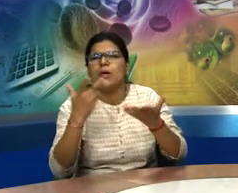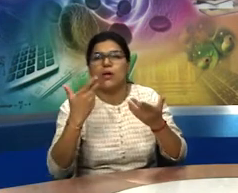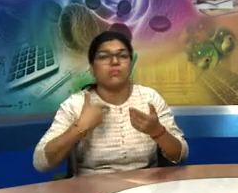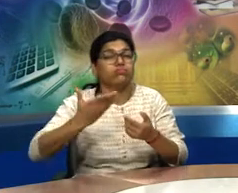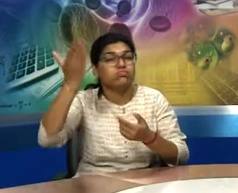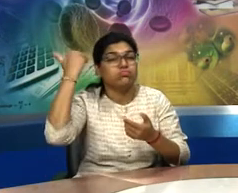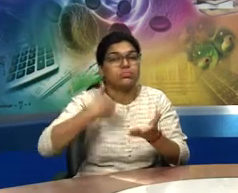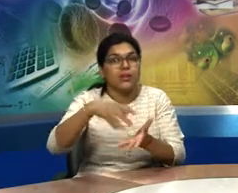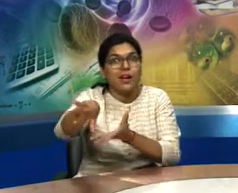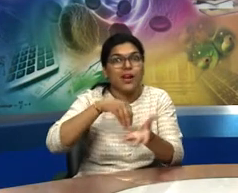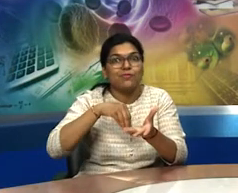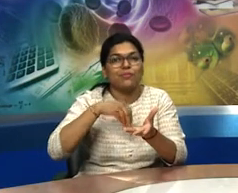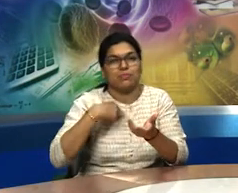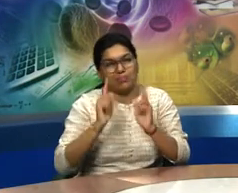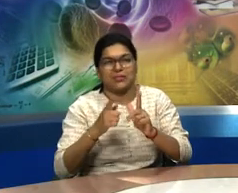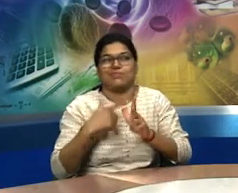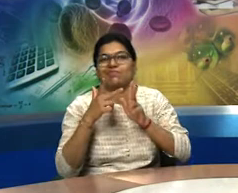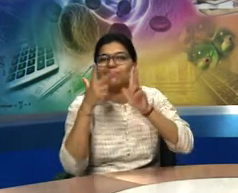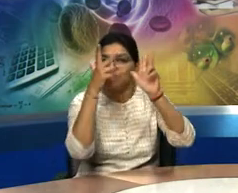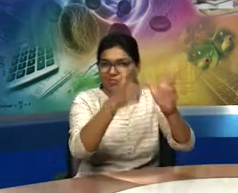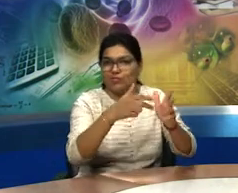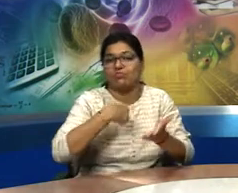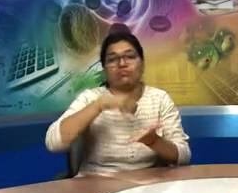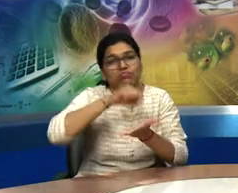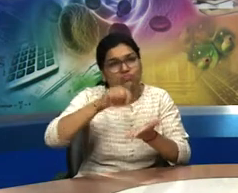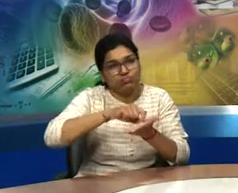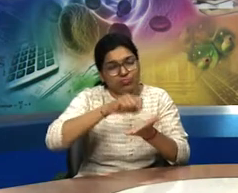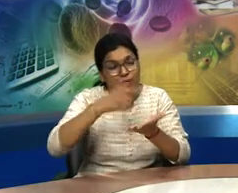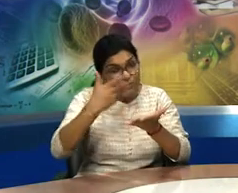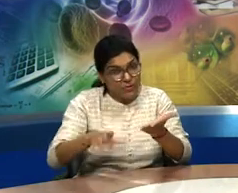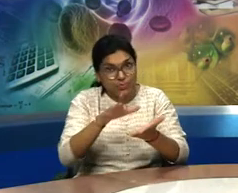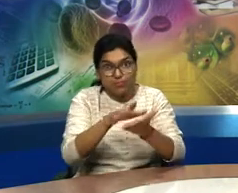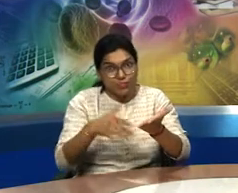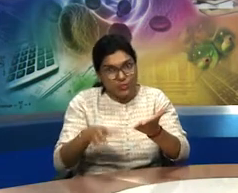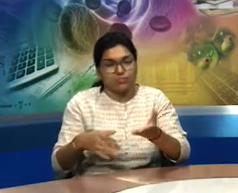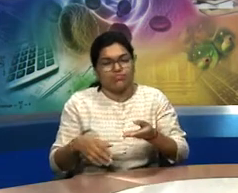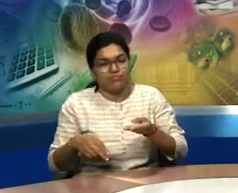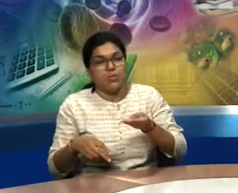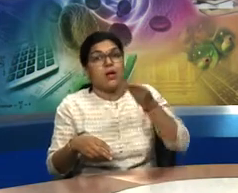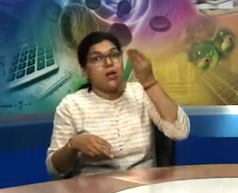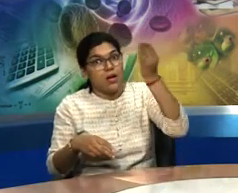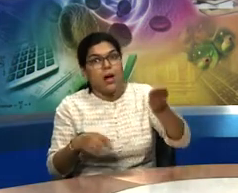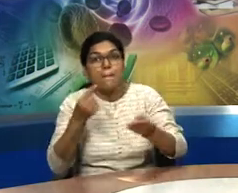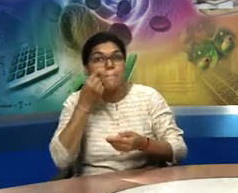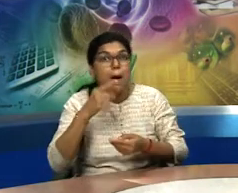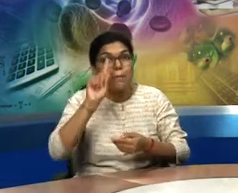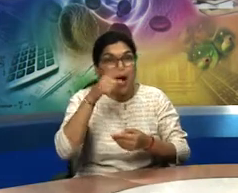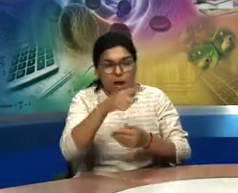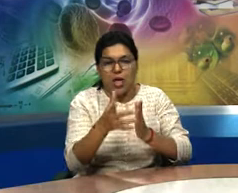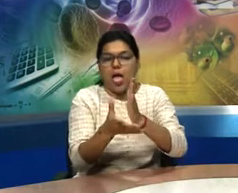and ask for his forgiveness. So he wrote it on a slip of paper and handed it to